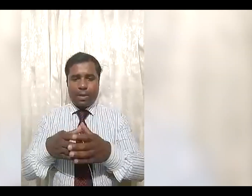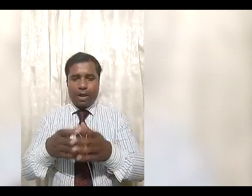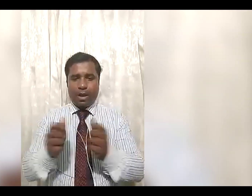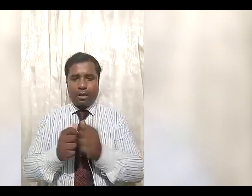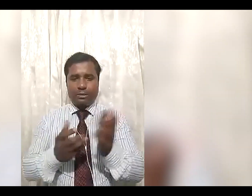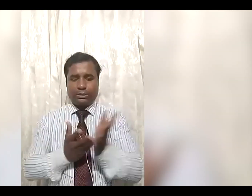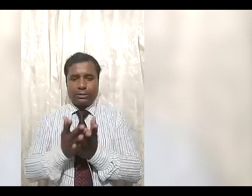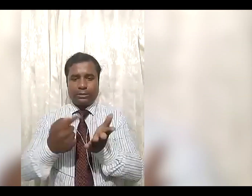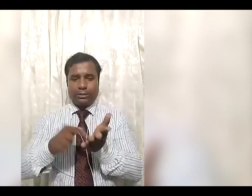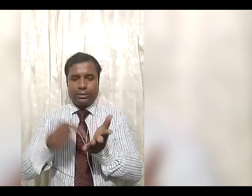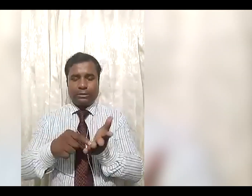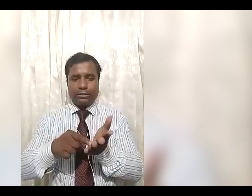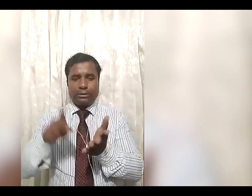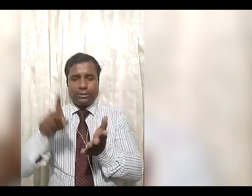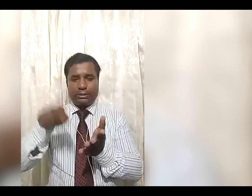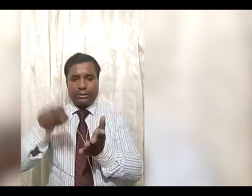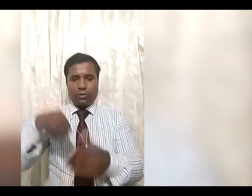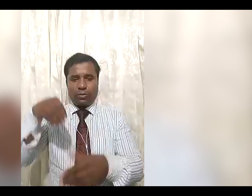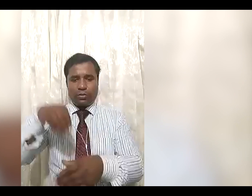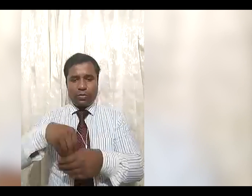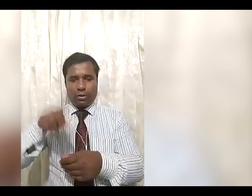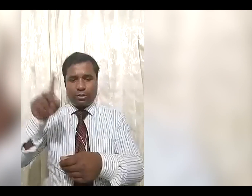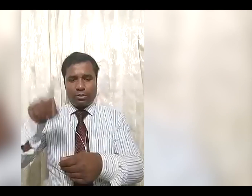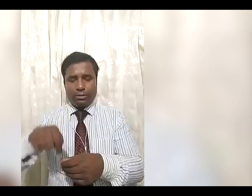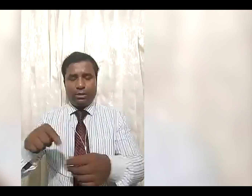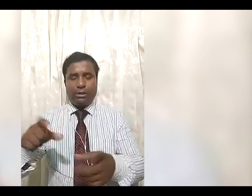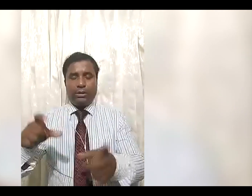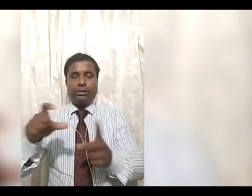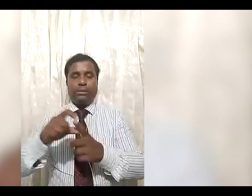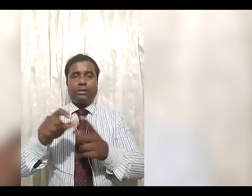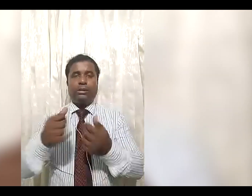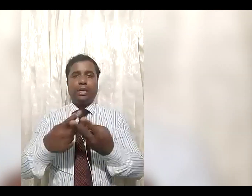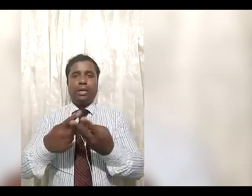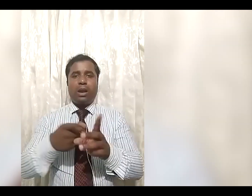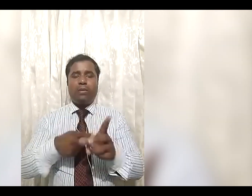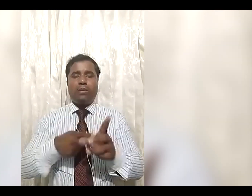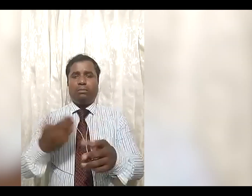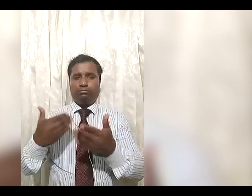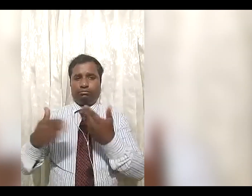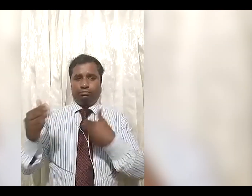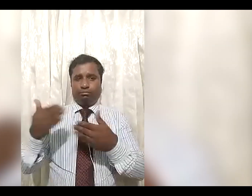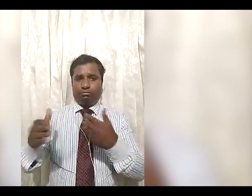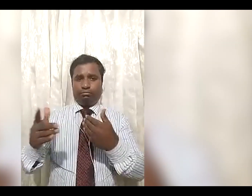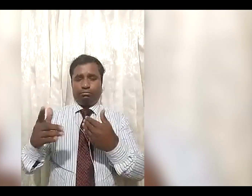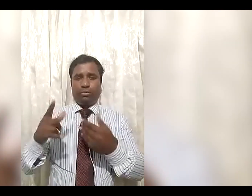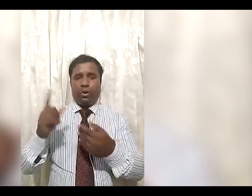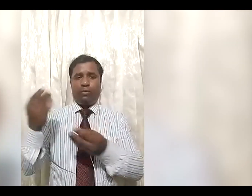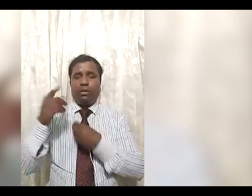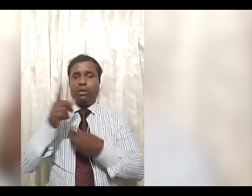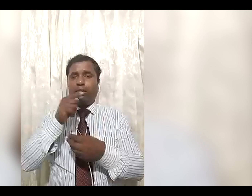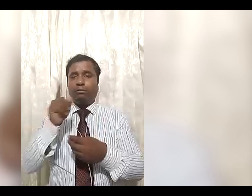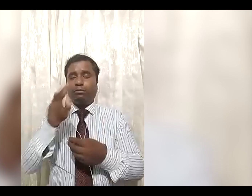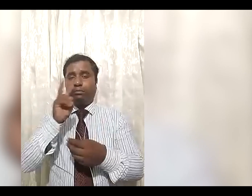the election center denies access of her assistant. So he